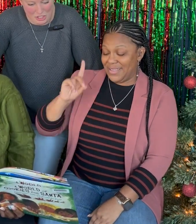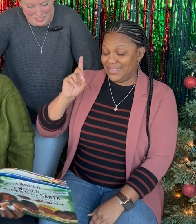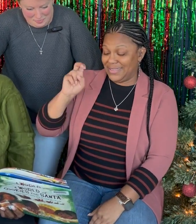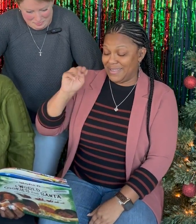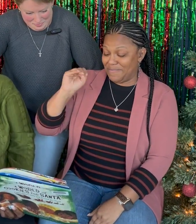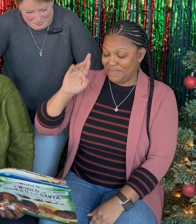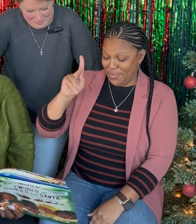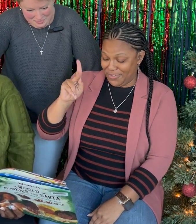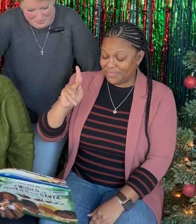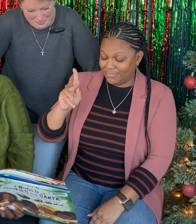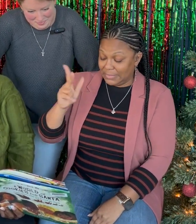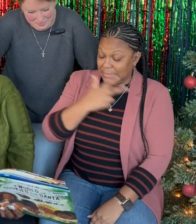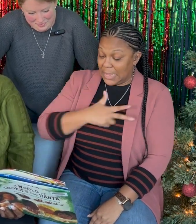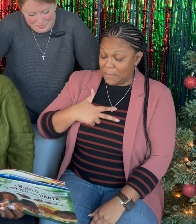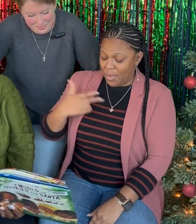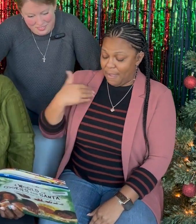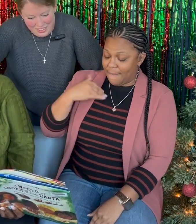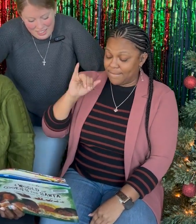Denmark.